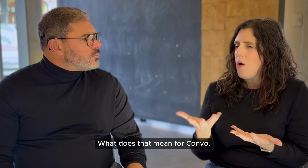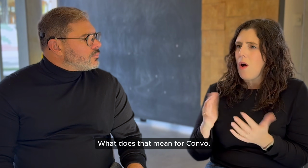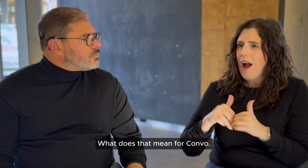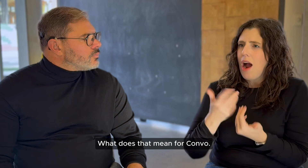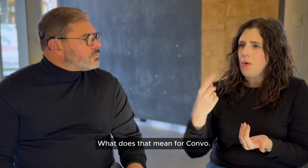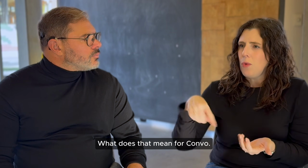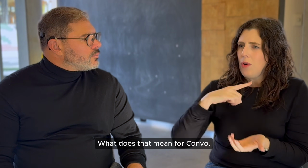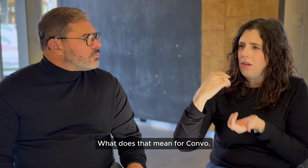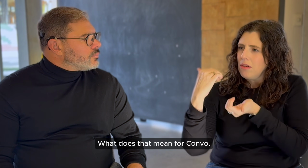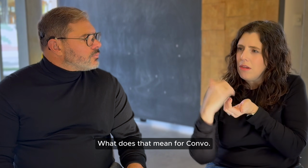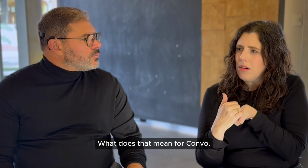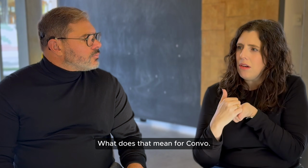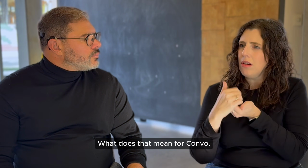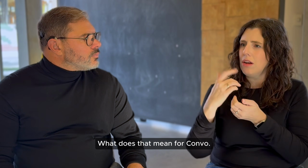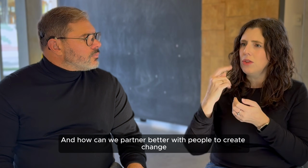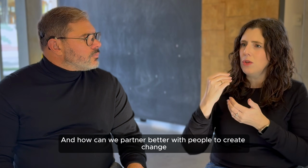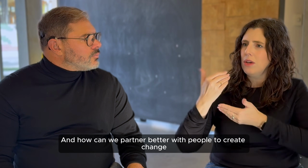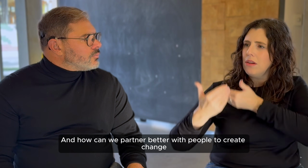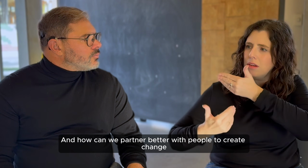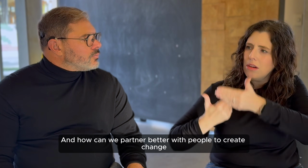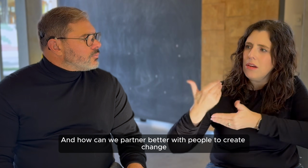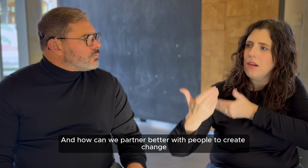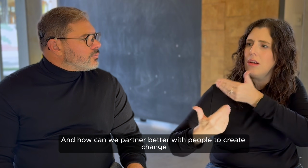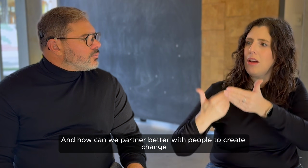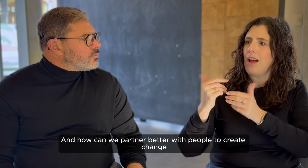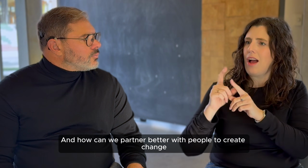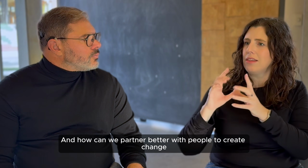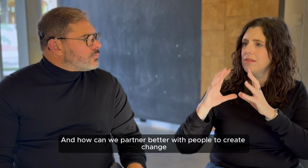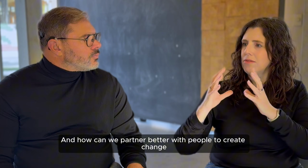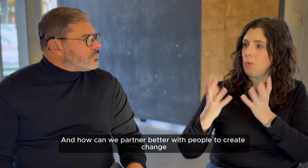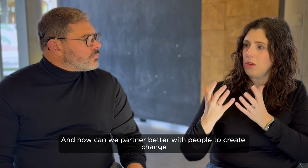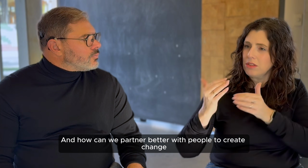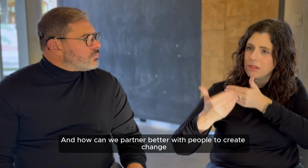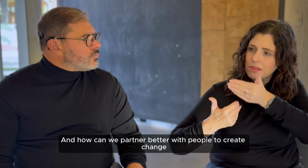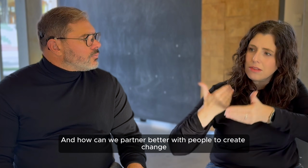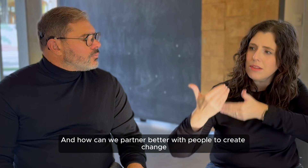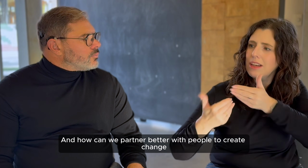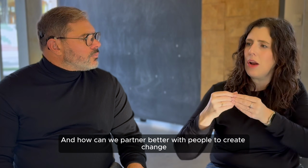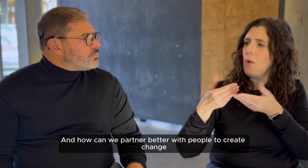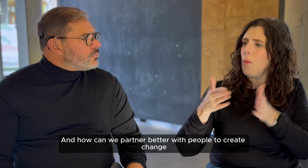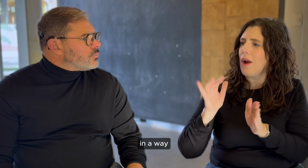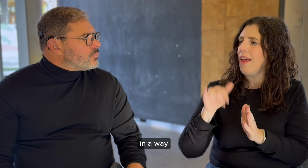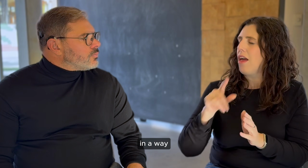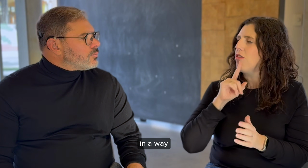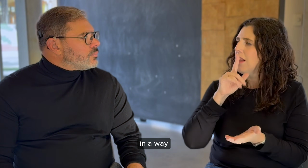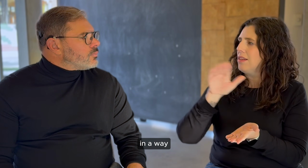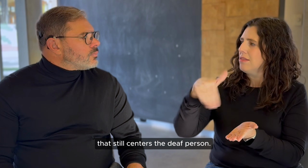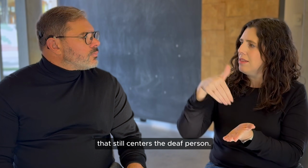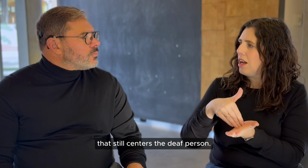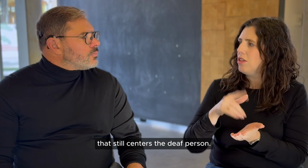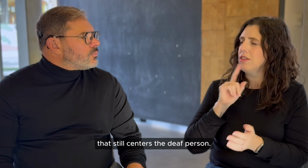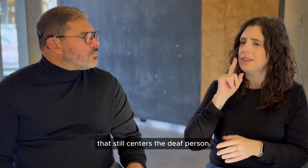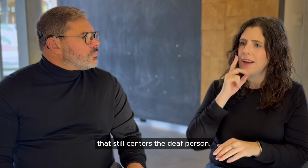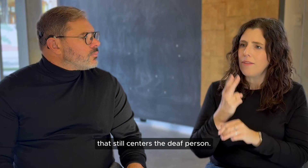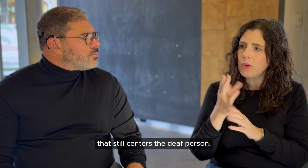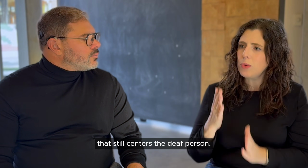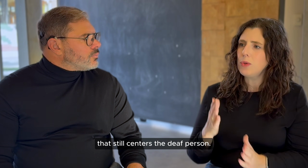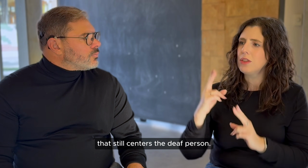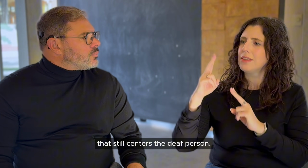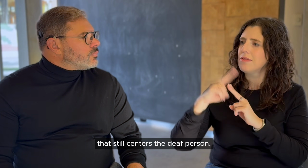does that mean for Convo? And how can we better partner with people to change in a way that still continues to center the